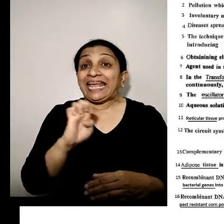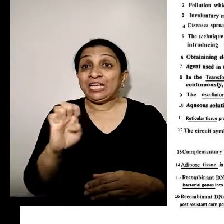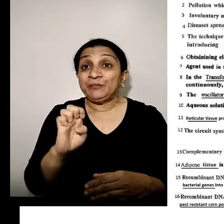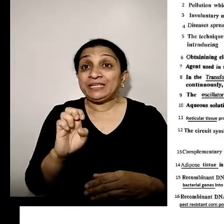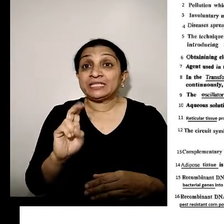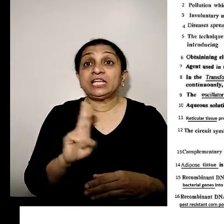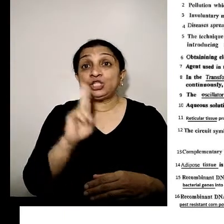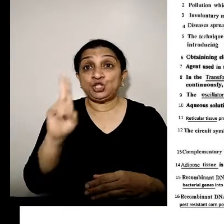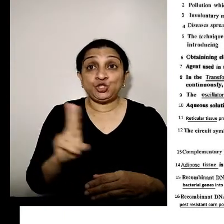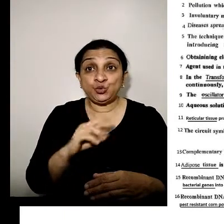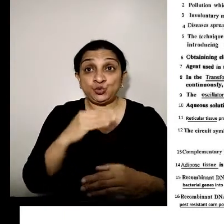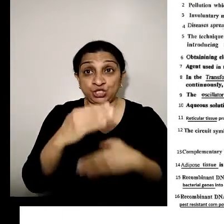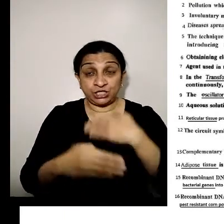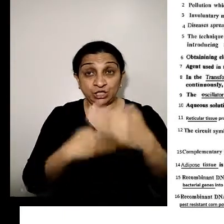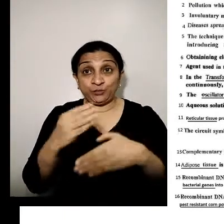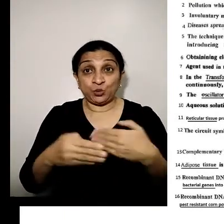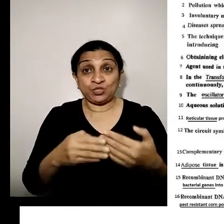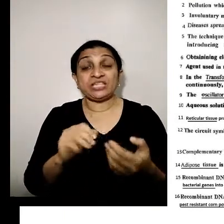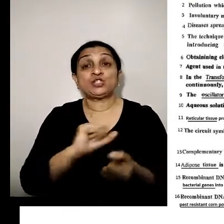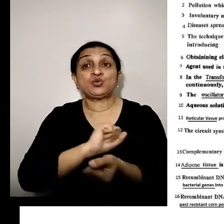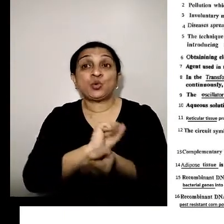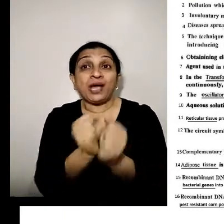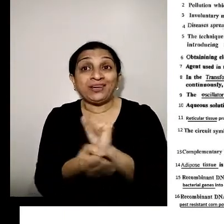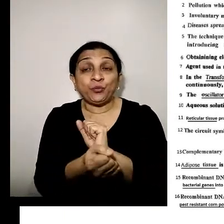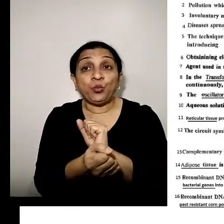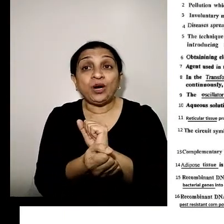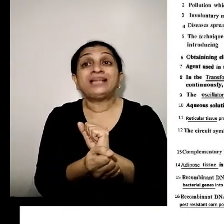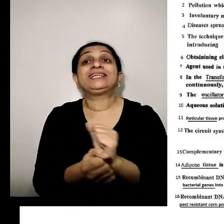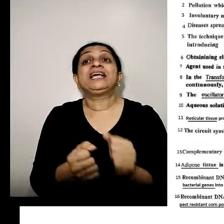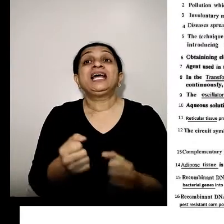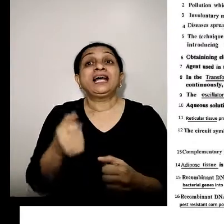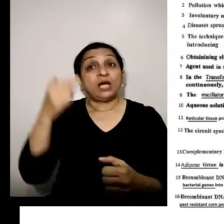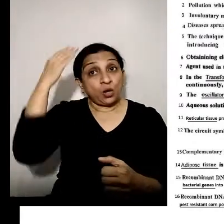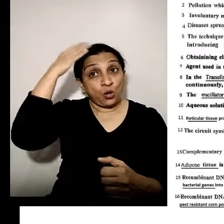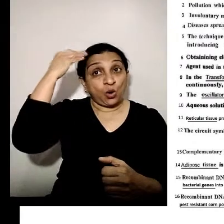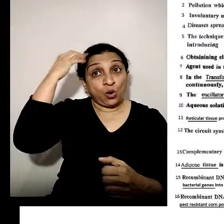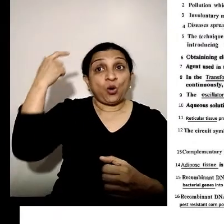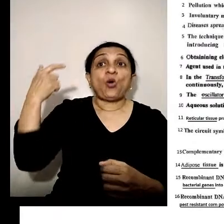the element that is used in the process to convert